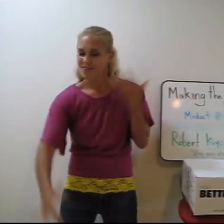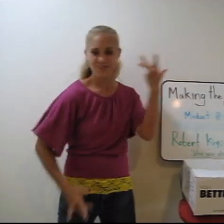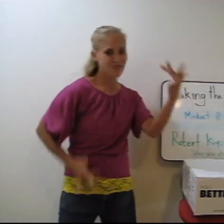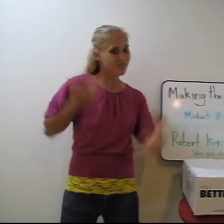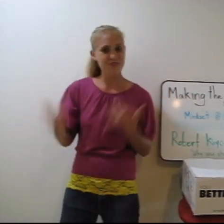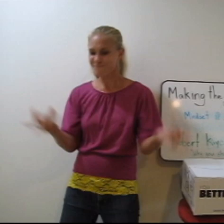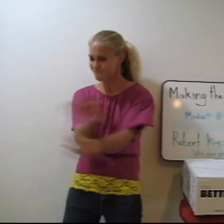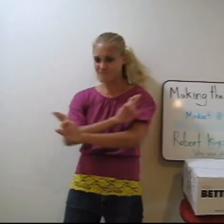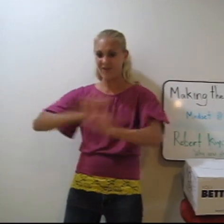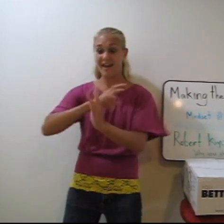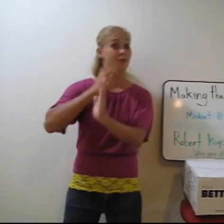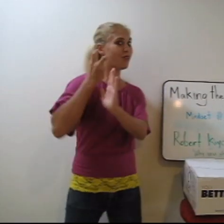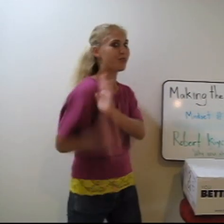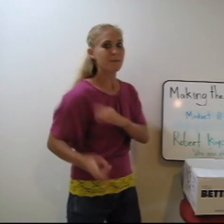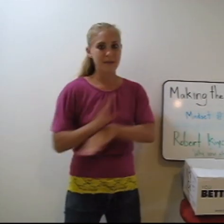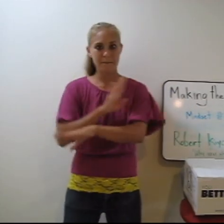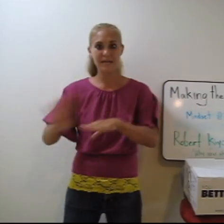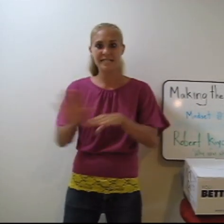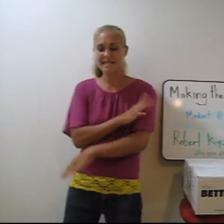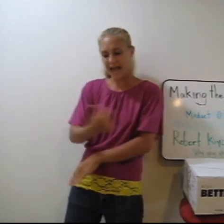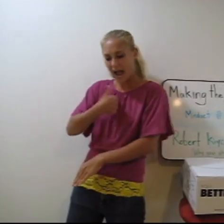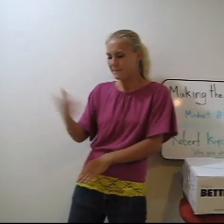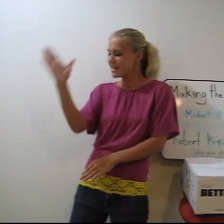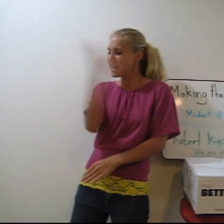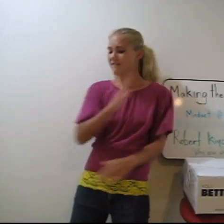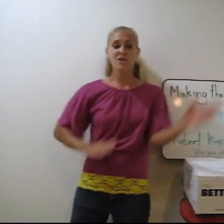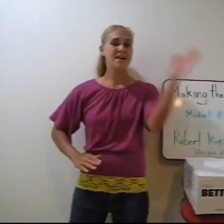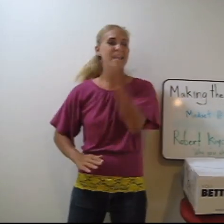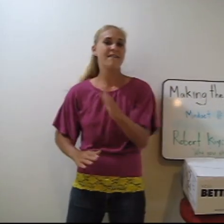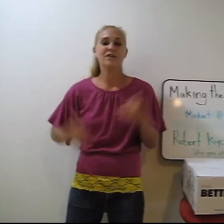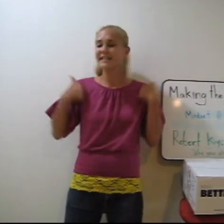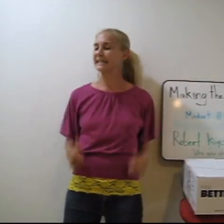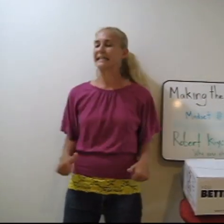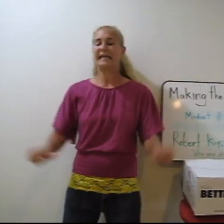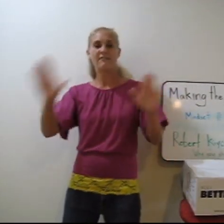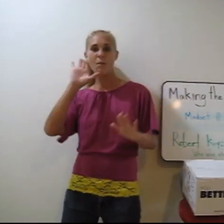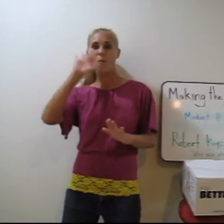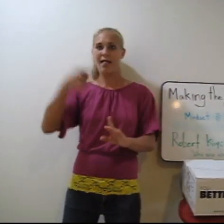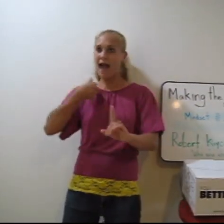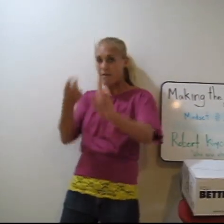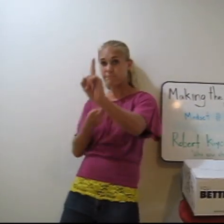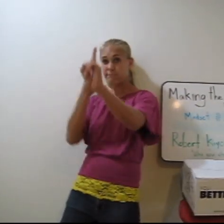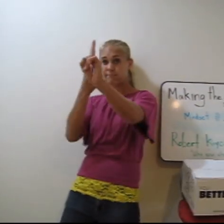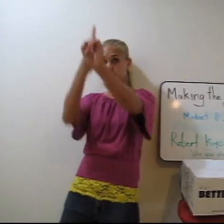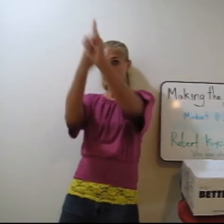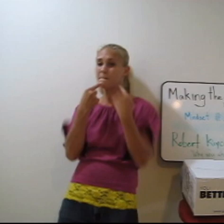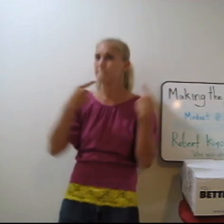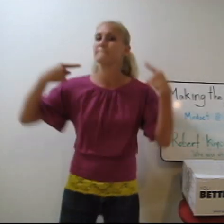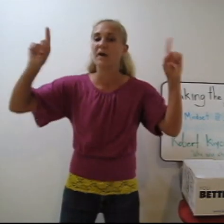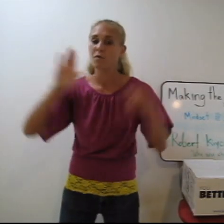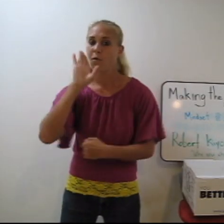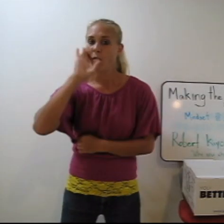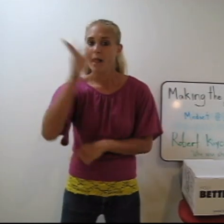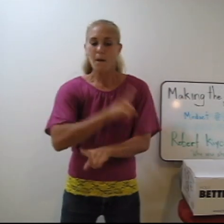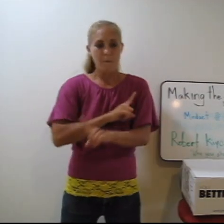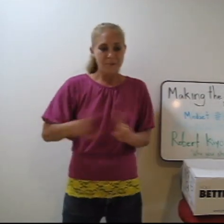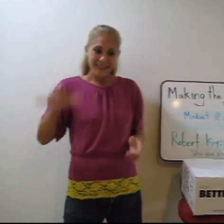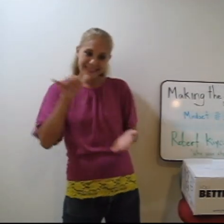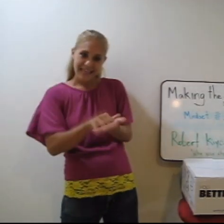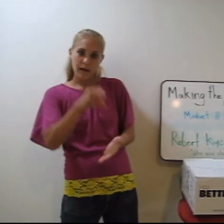now you might be saying you will never, never, never give up until you make it successful. But eventually, this mood will